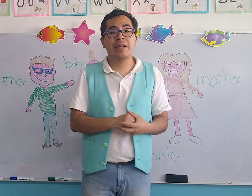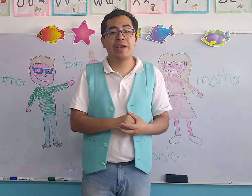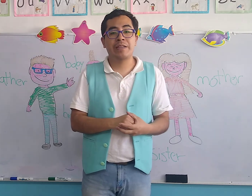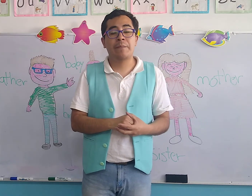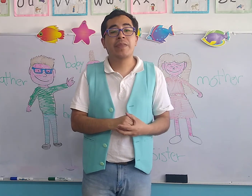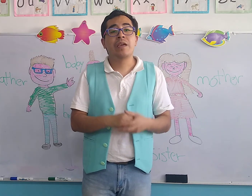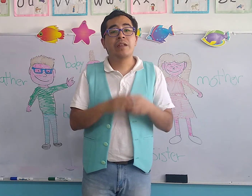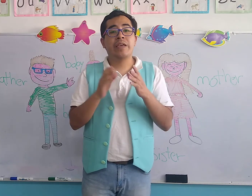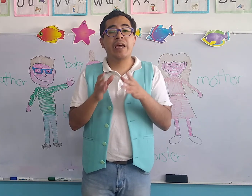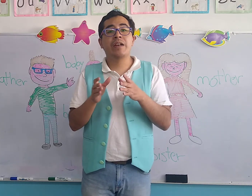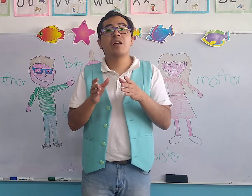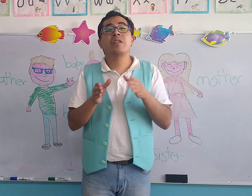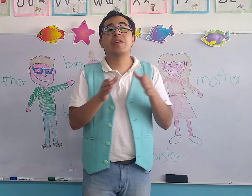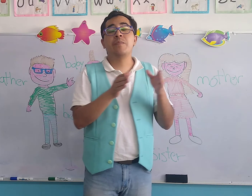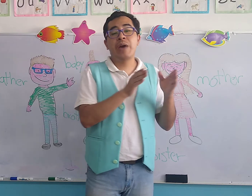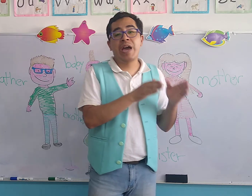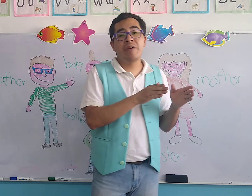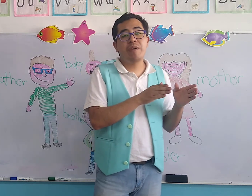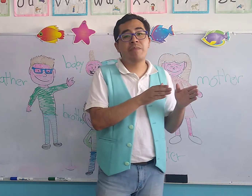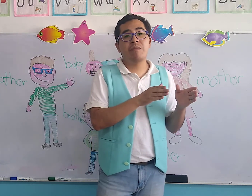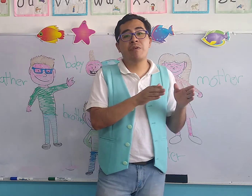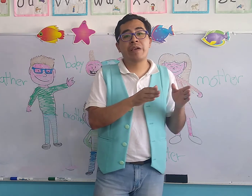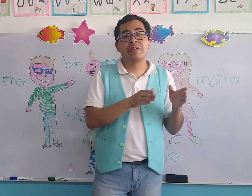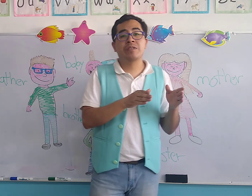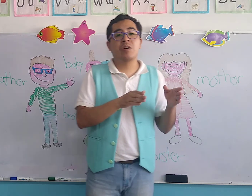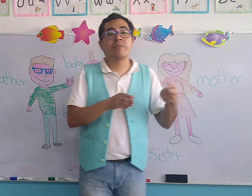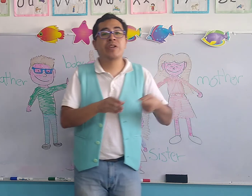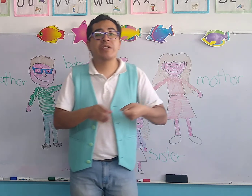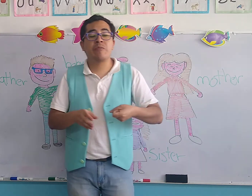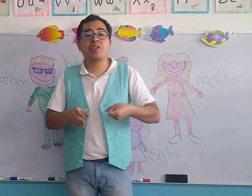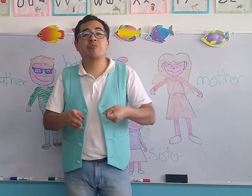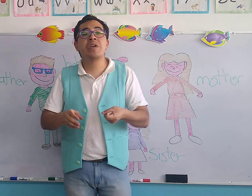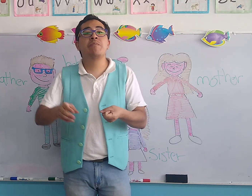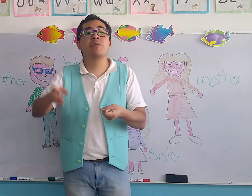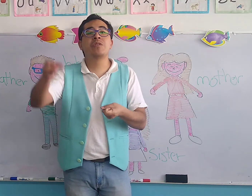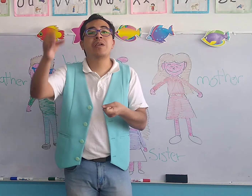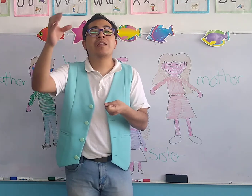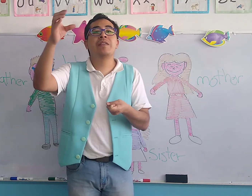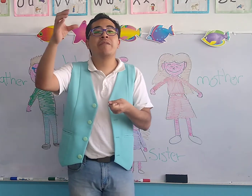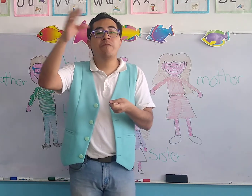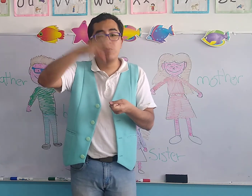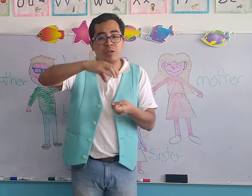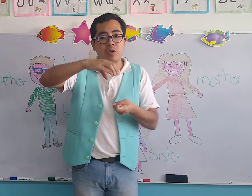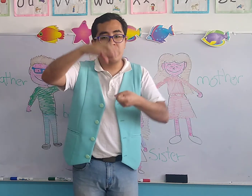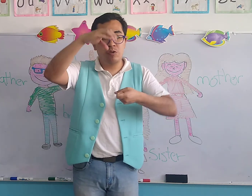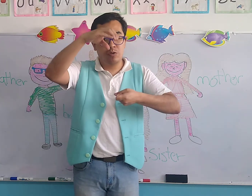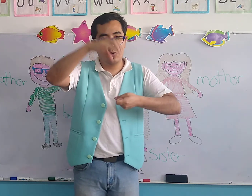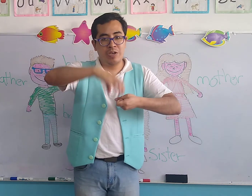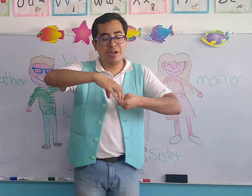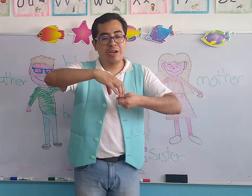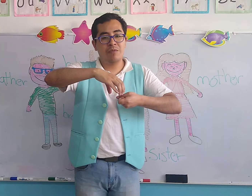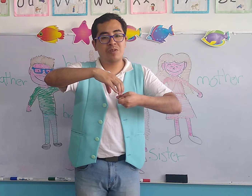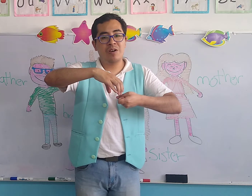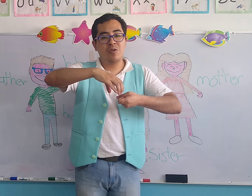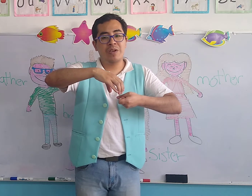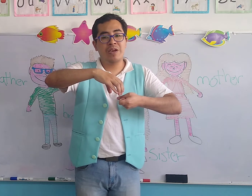predilecta. Then the pan, remember, it's the object in which we put the food, donde nosotros agregamos la comida